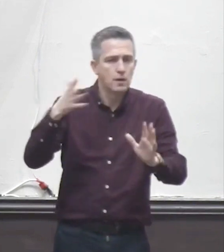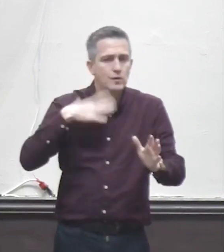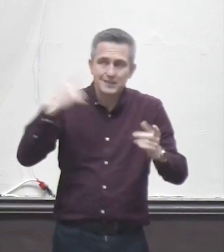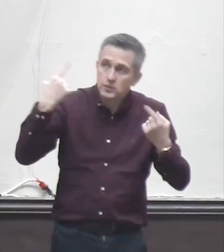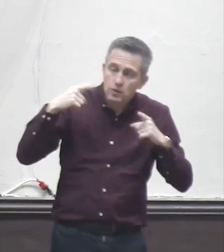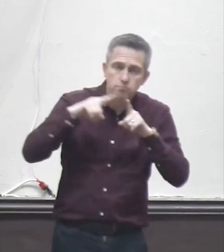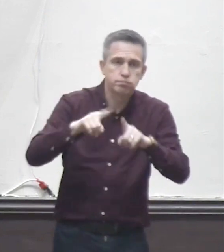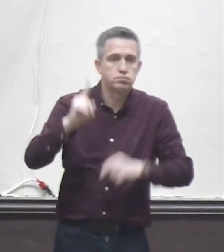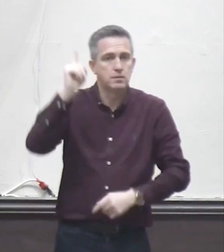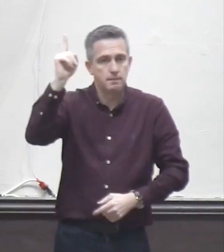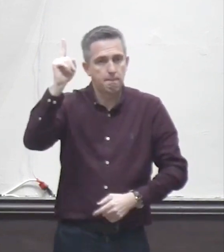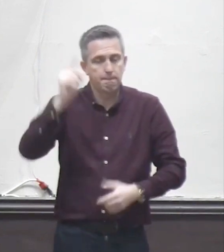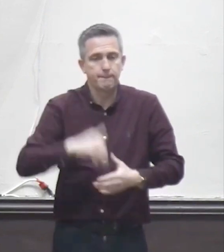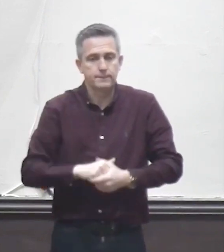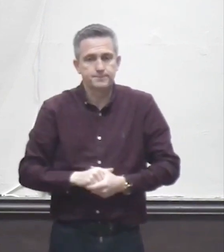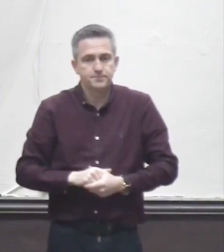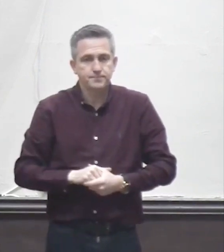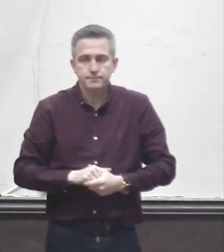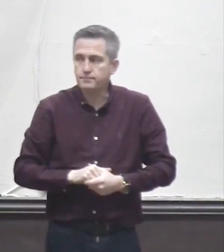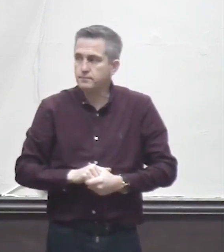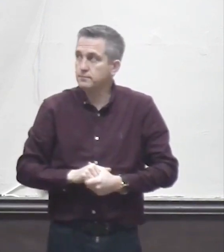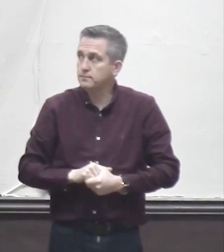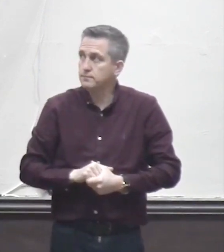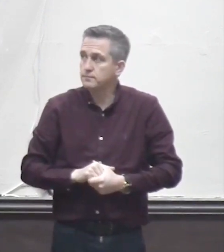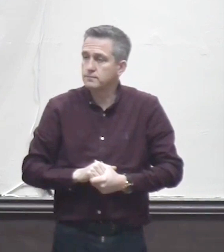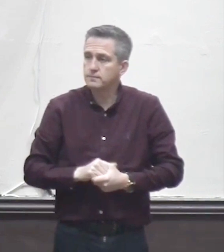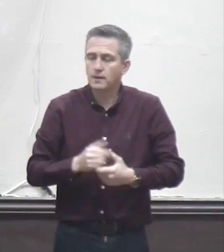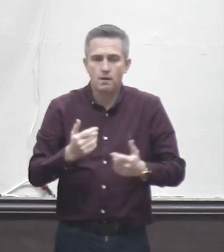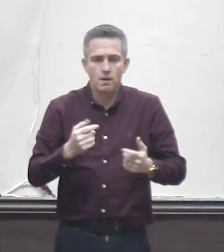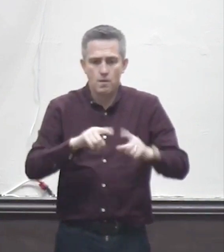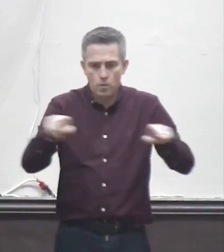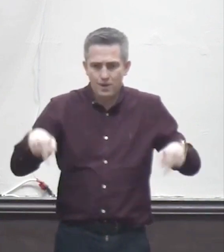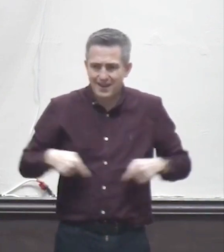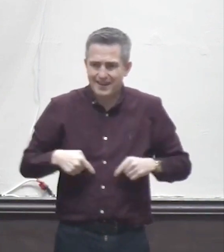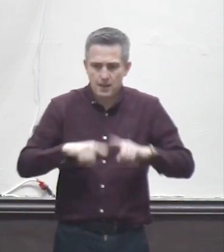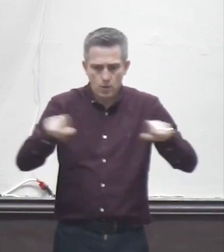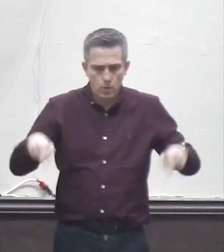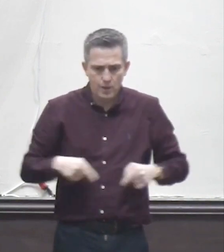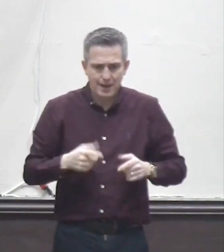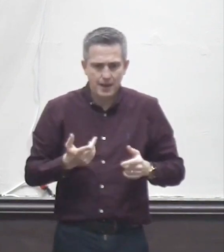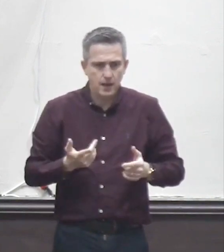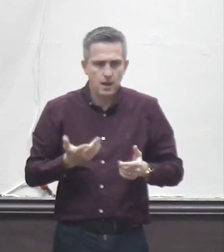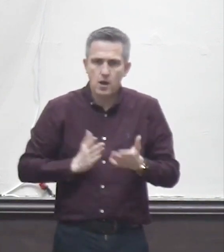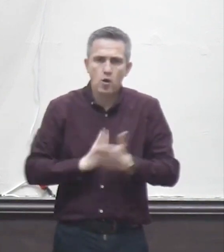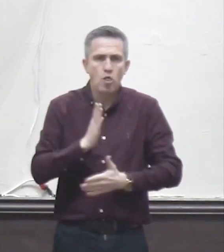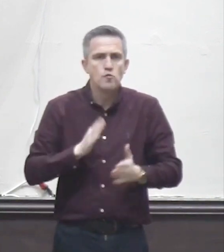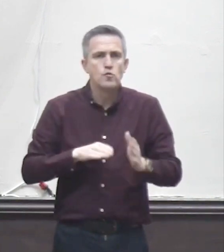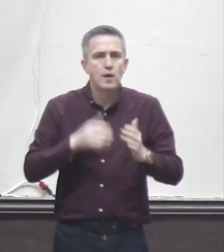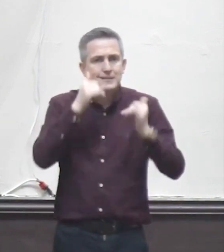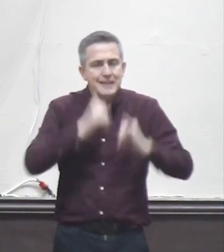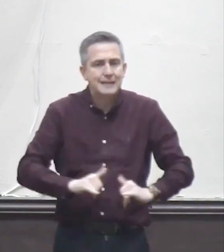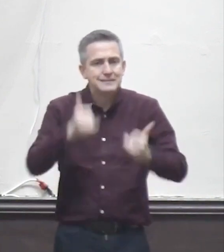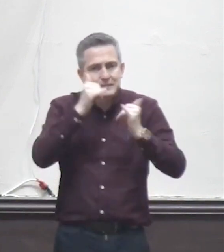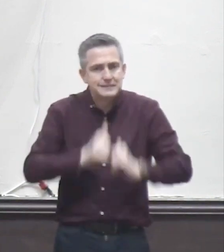in a type of fitna, a type of test that we are going through with